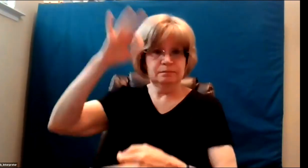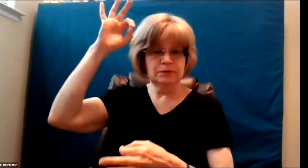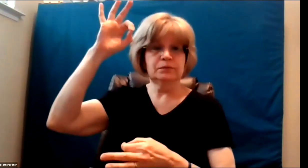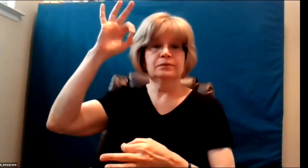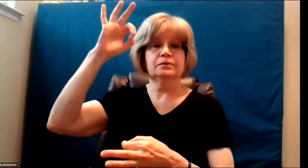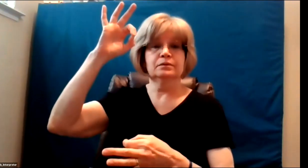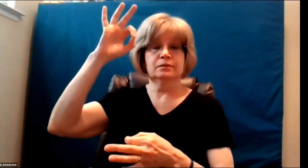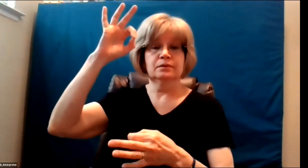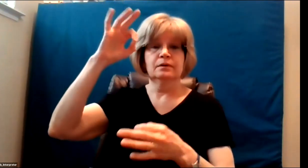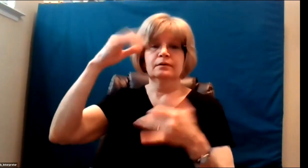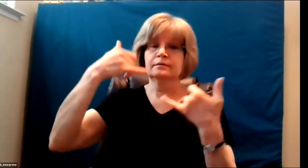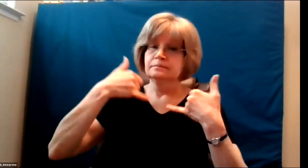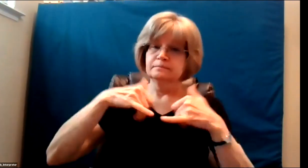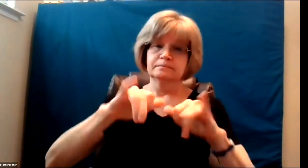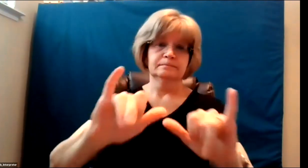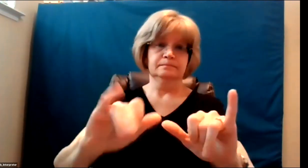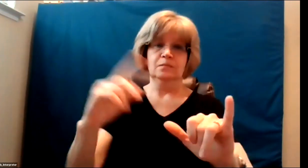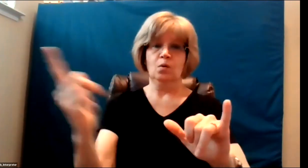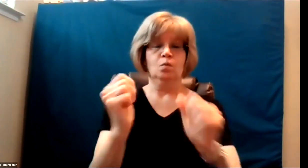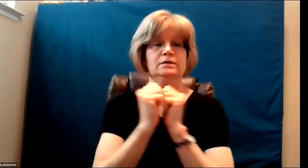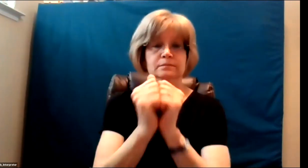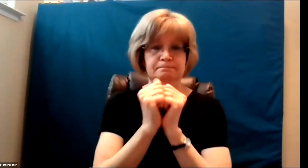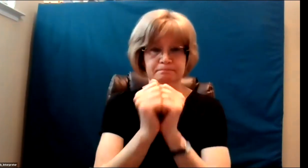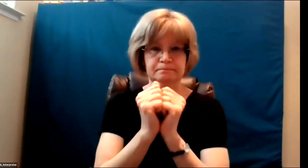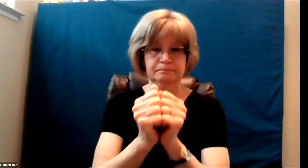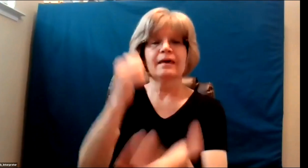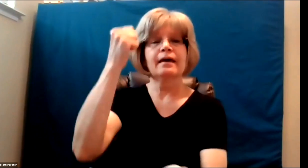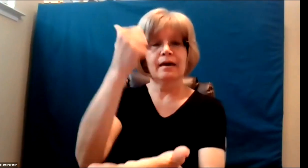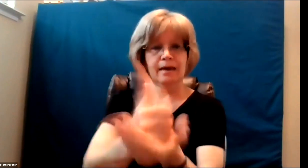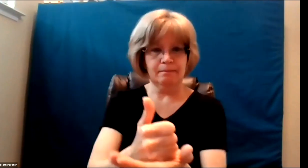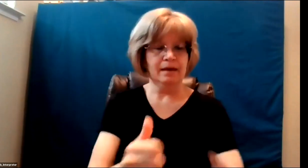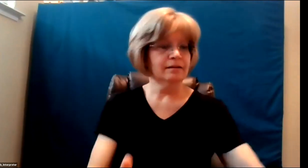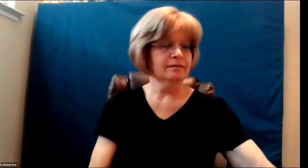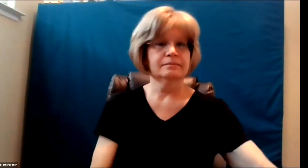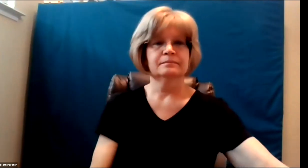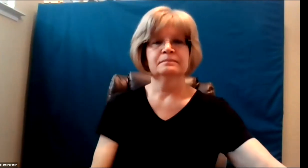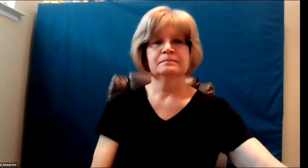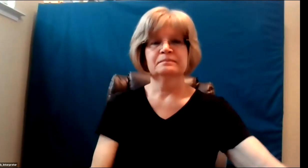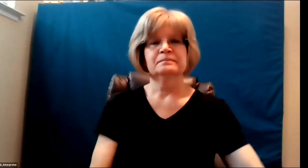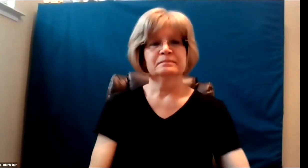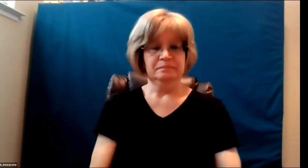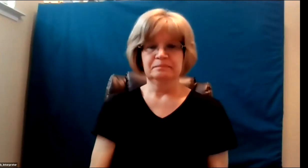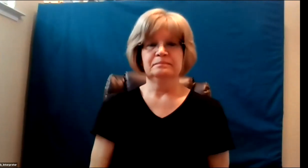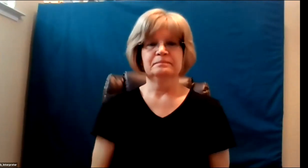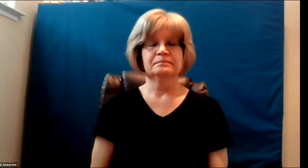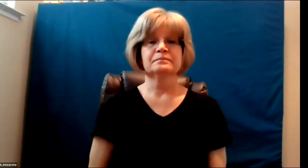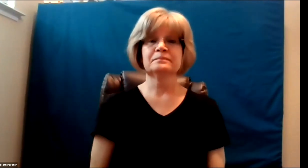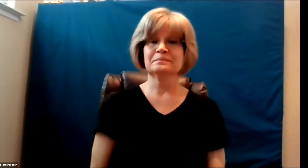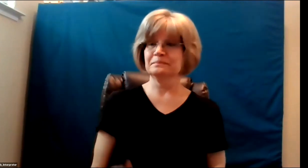Spirit be always with you. Amen. Let us rise for our...